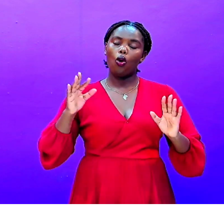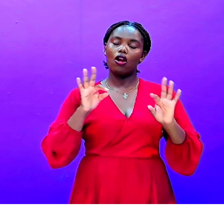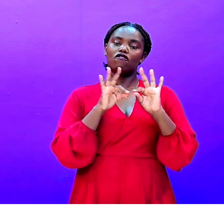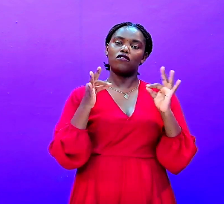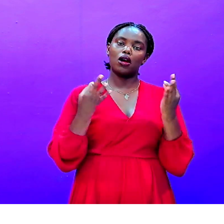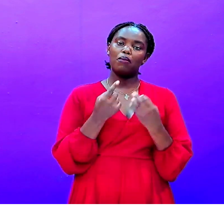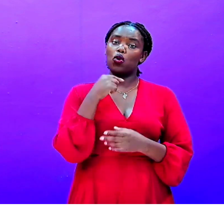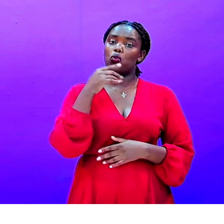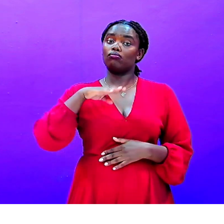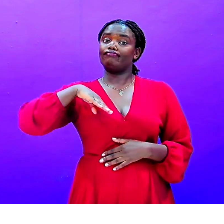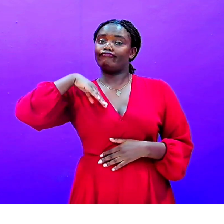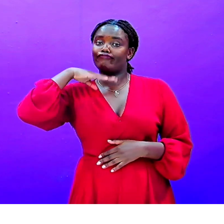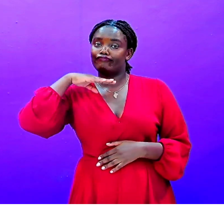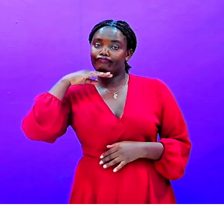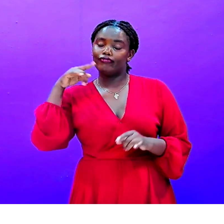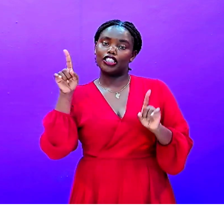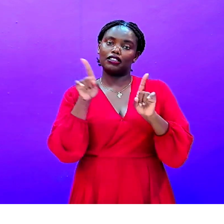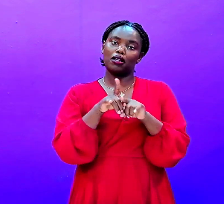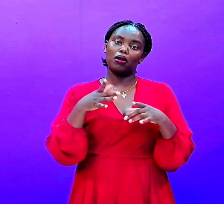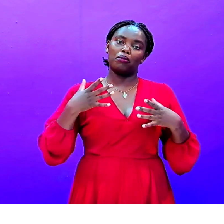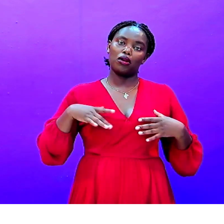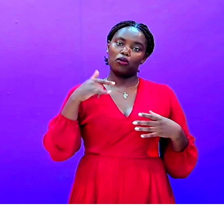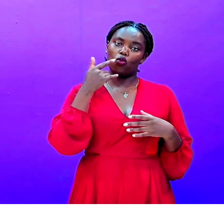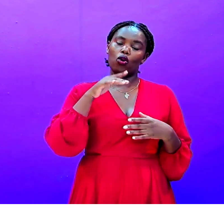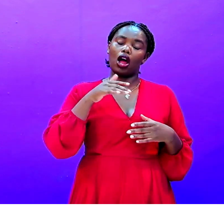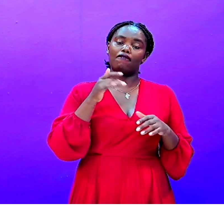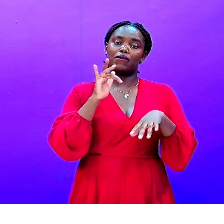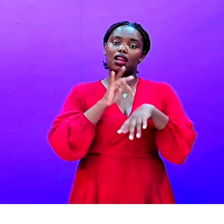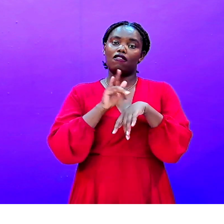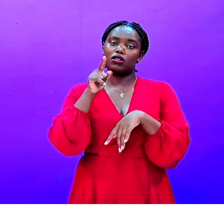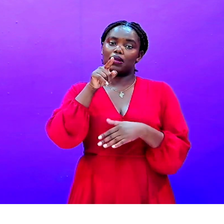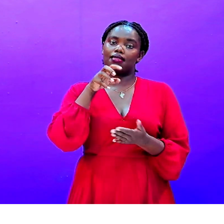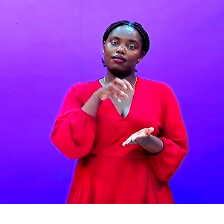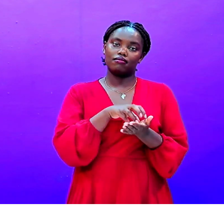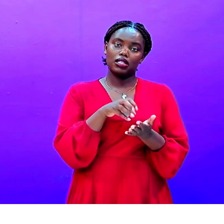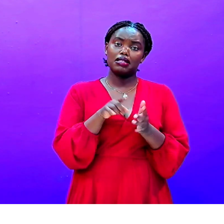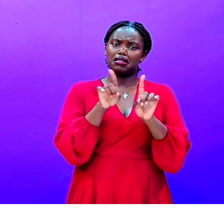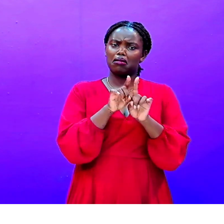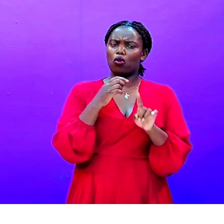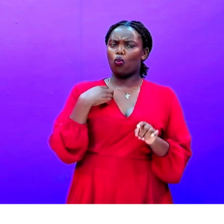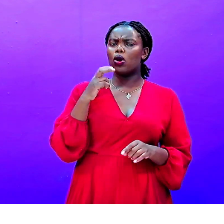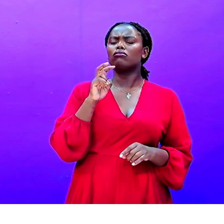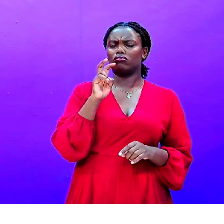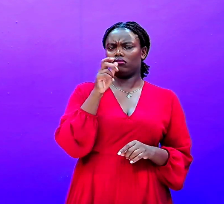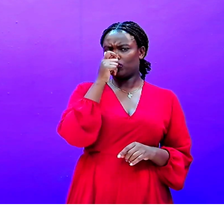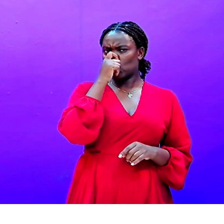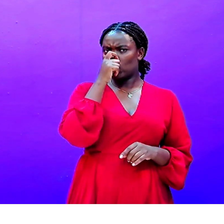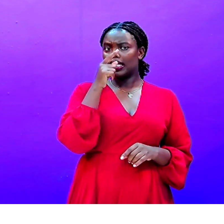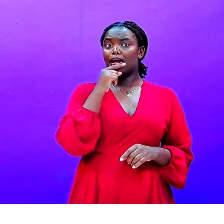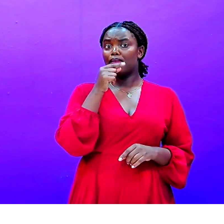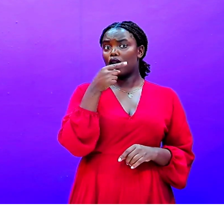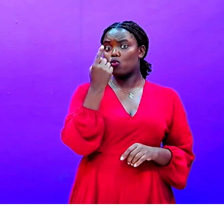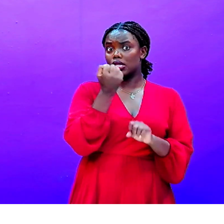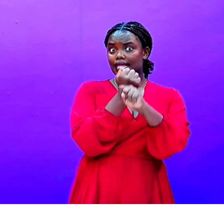all the affected family and the family of people who died and who had been affected by that circumstance. We